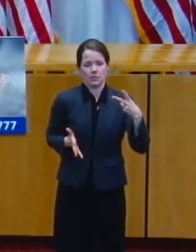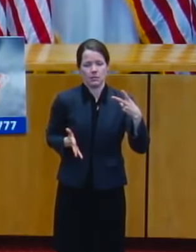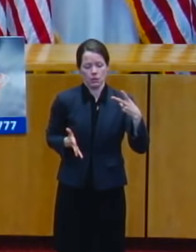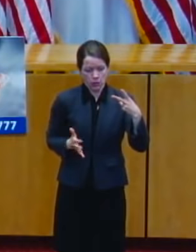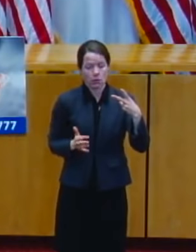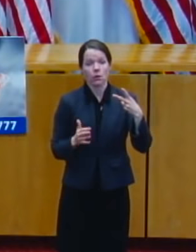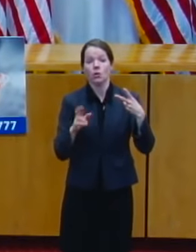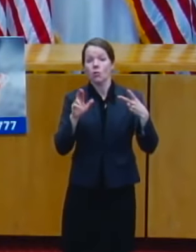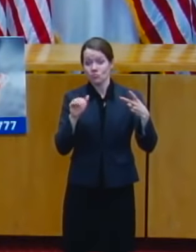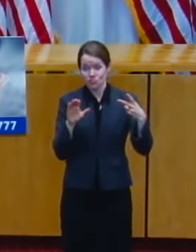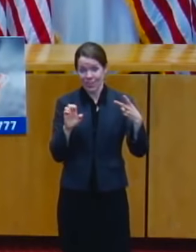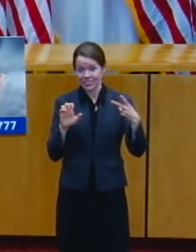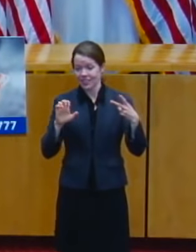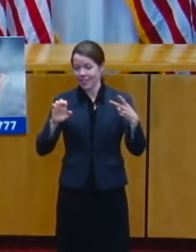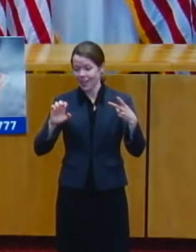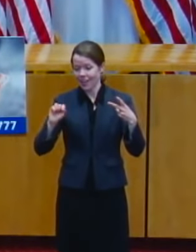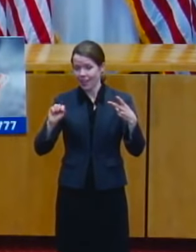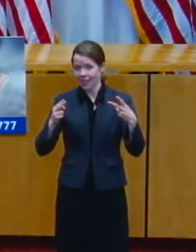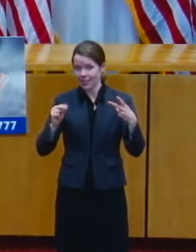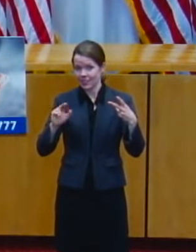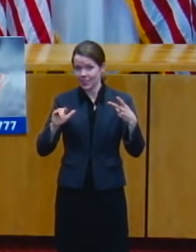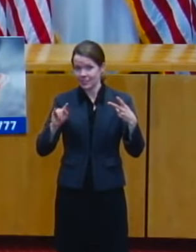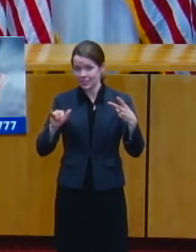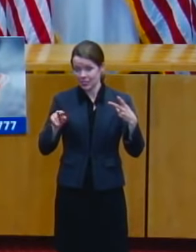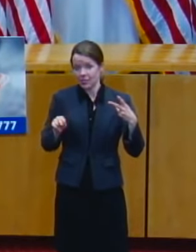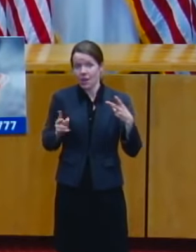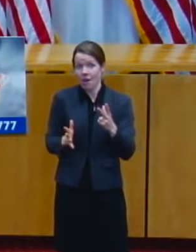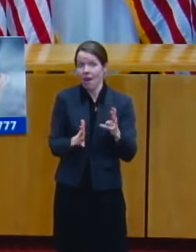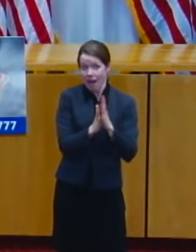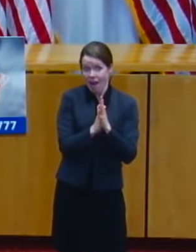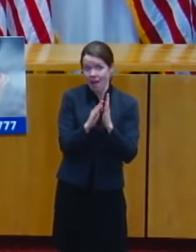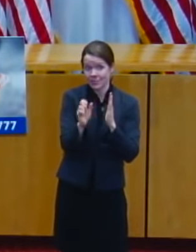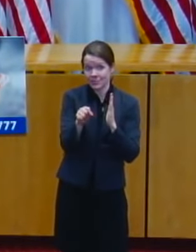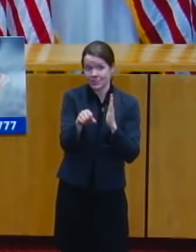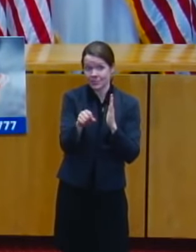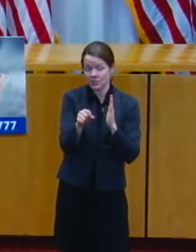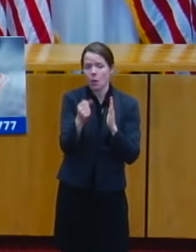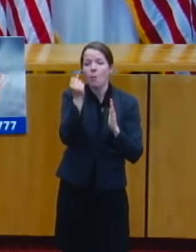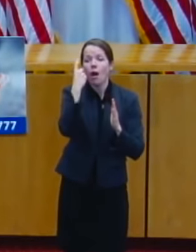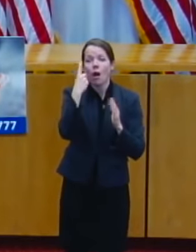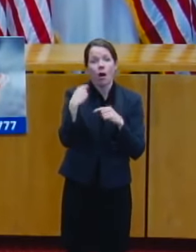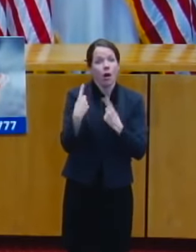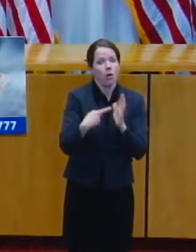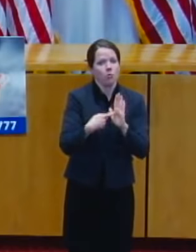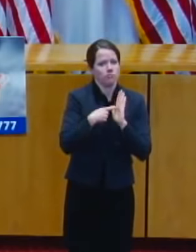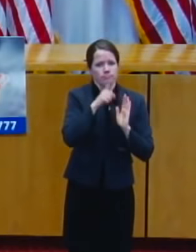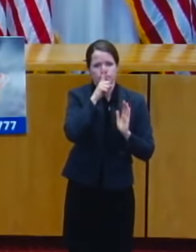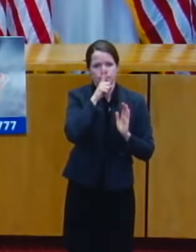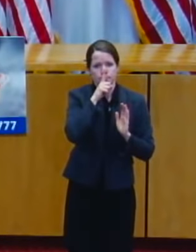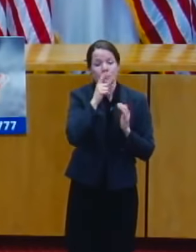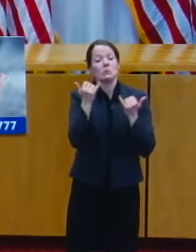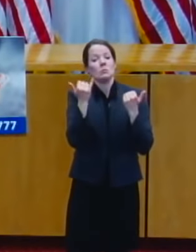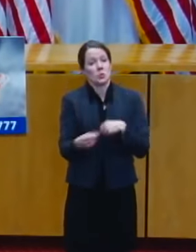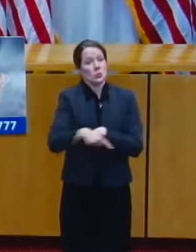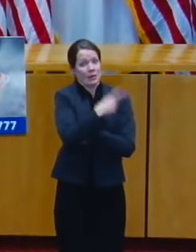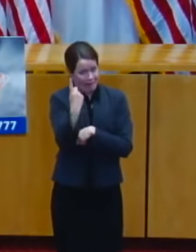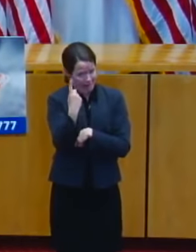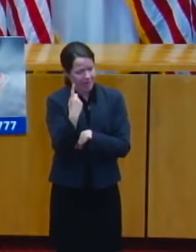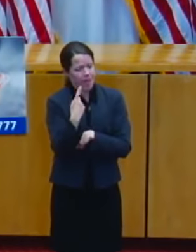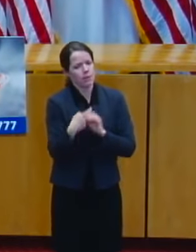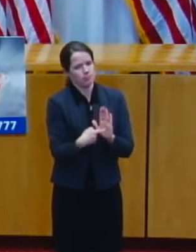submit, and we're changing please submit to it's required with a public health order today. Yes. And then the